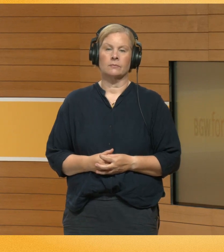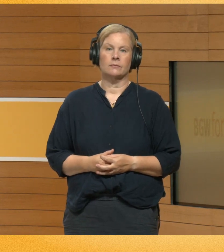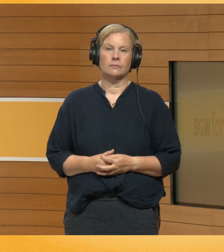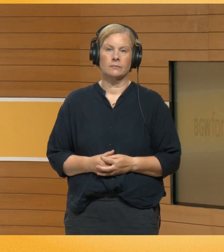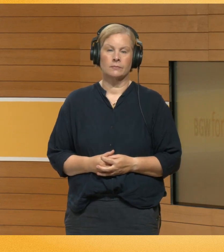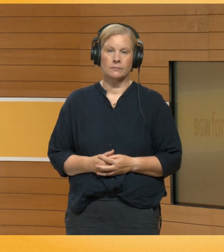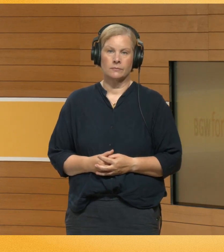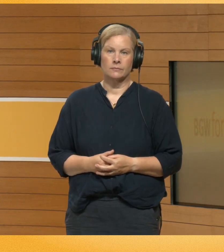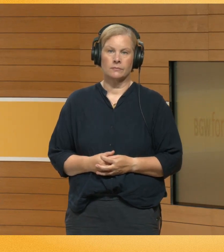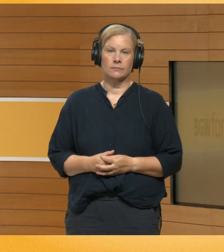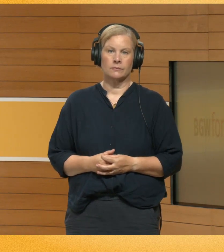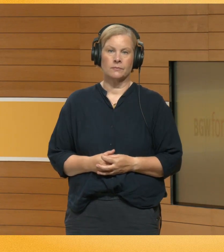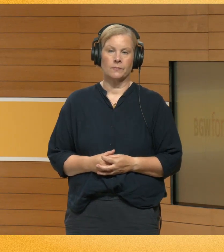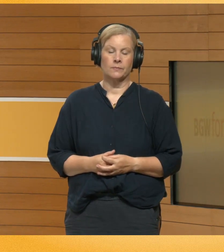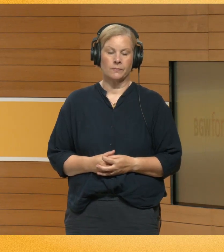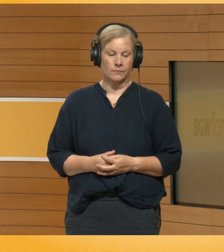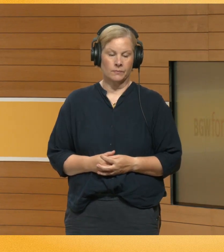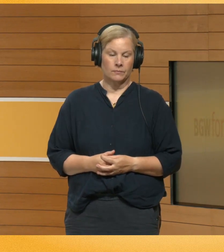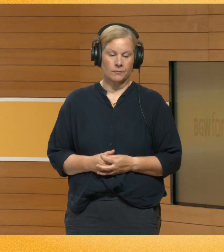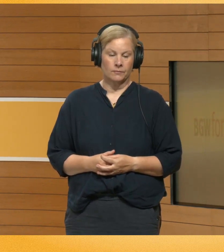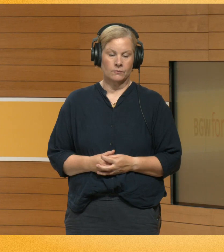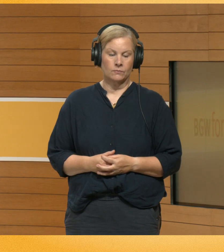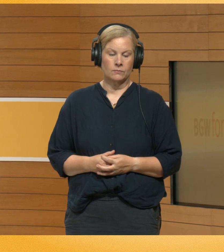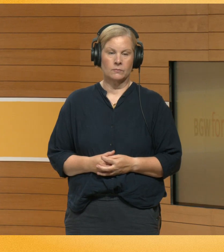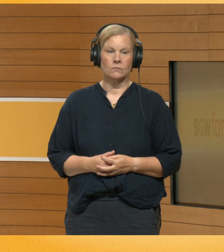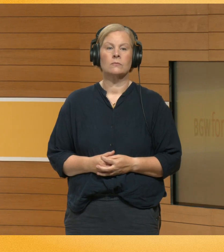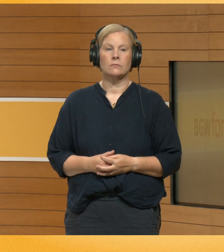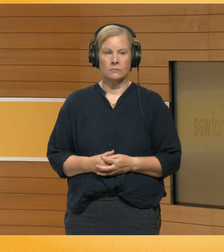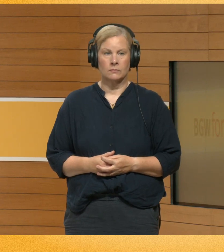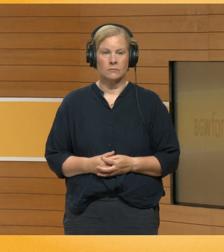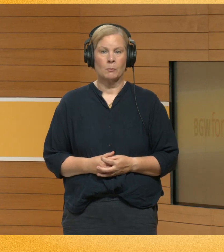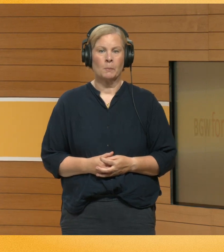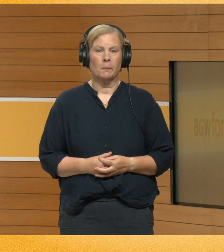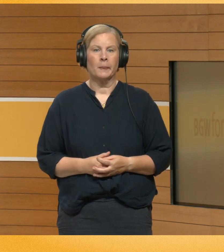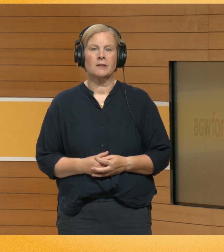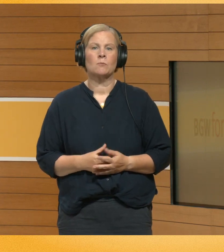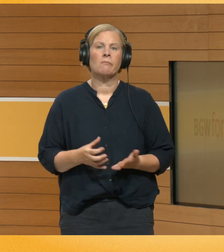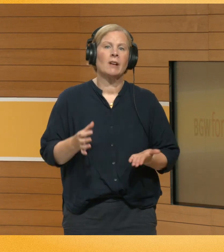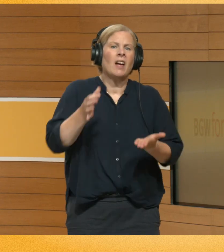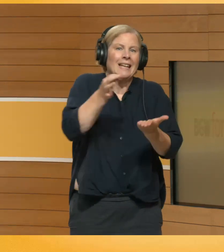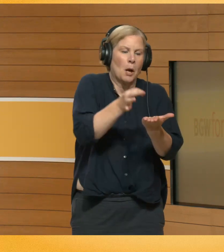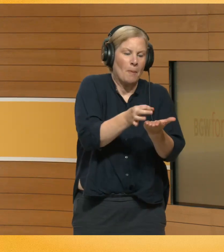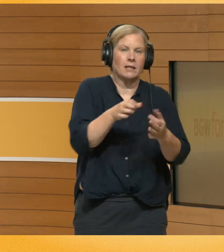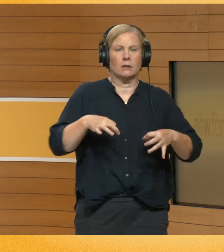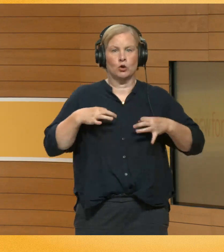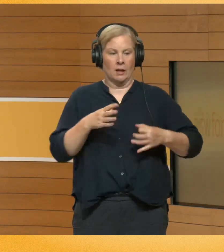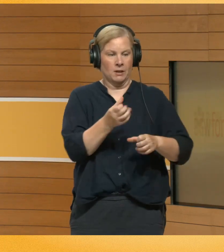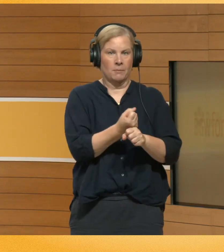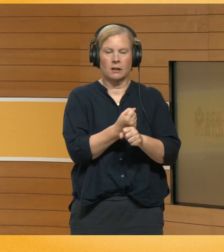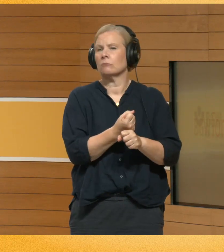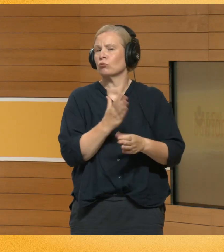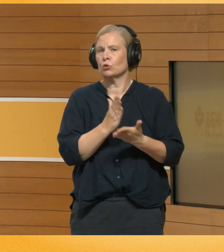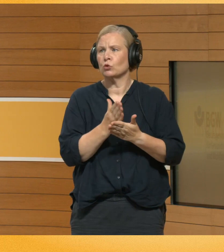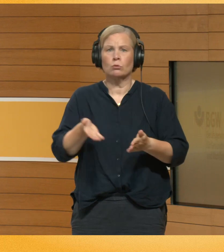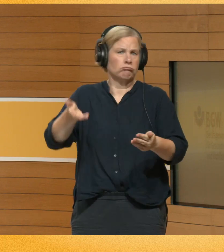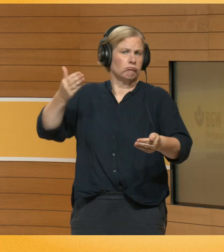big challenge for them to adapt to serving COVID-19. But this does not prevent us from